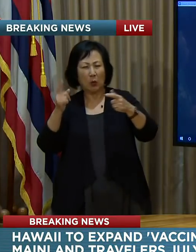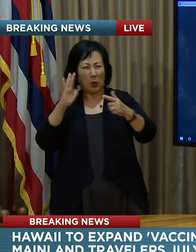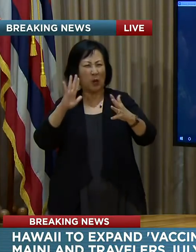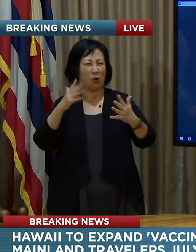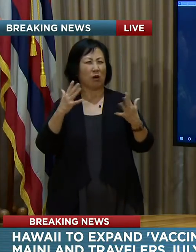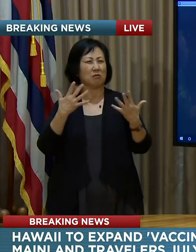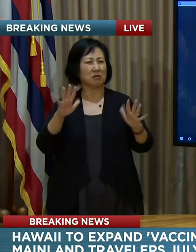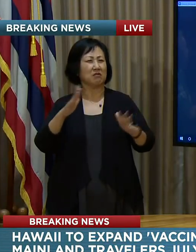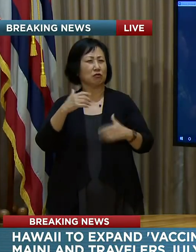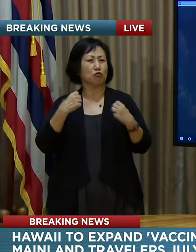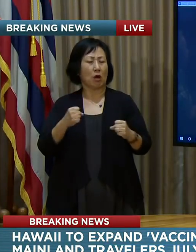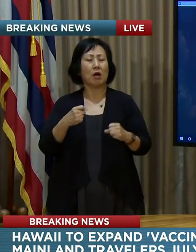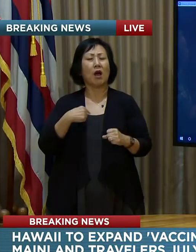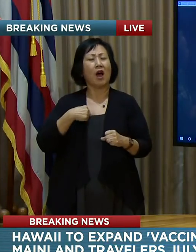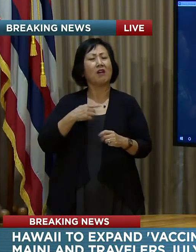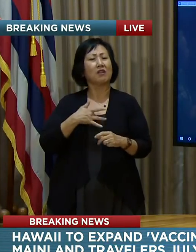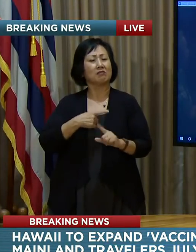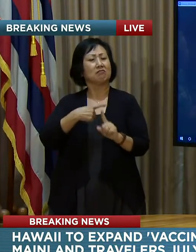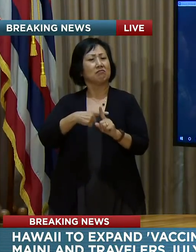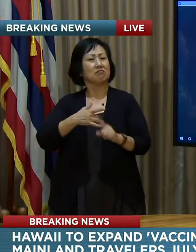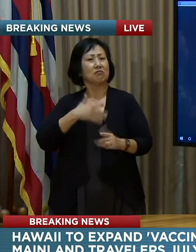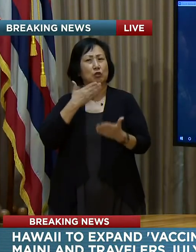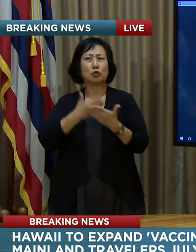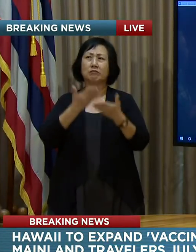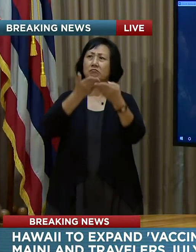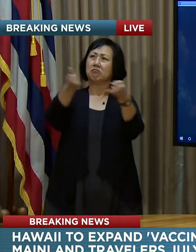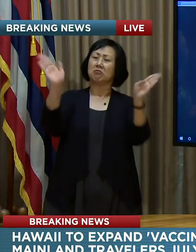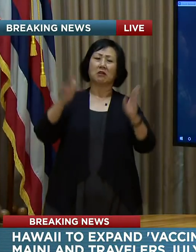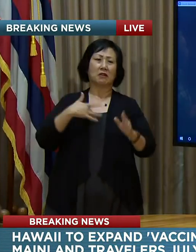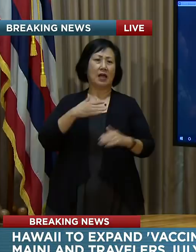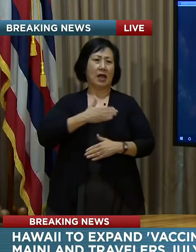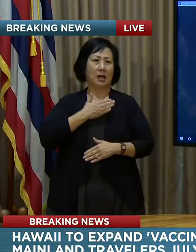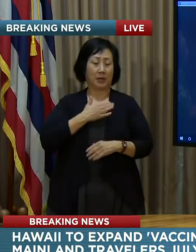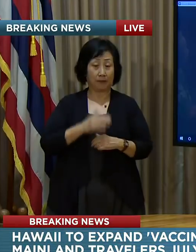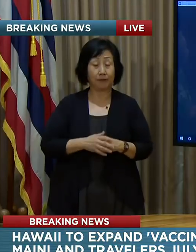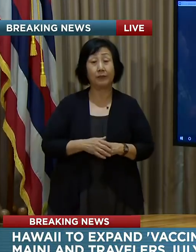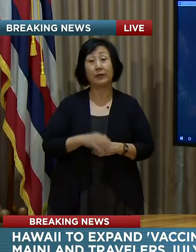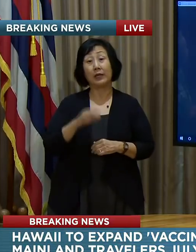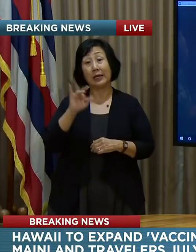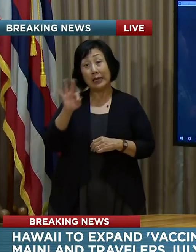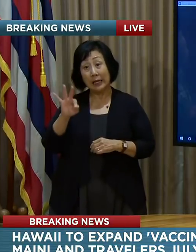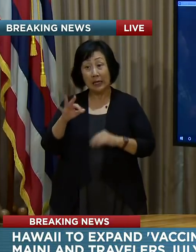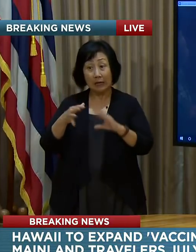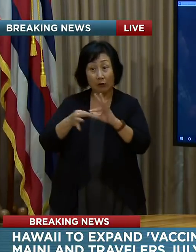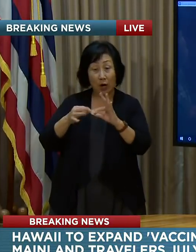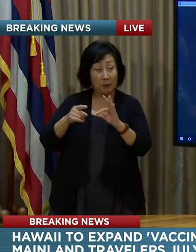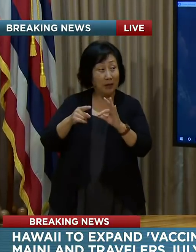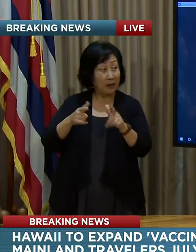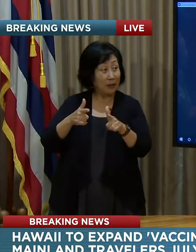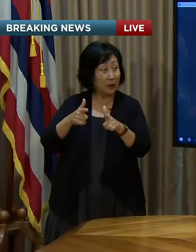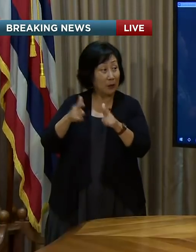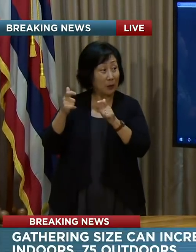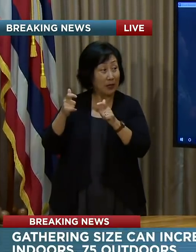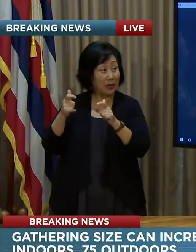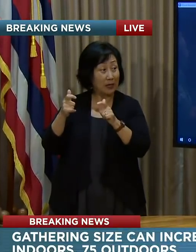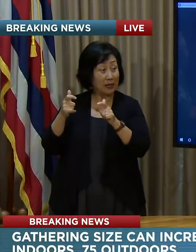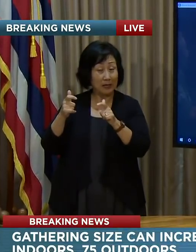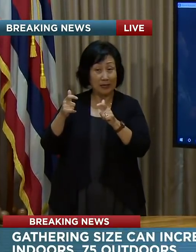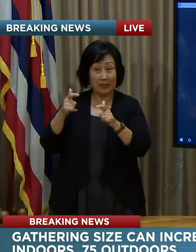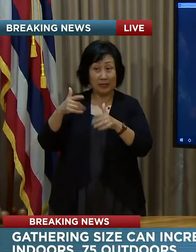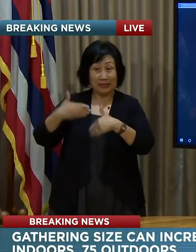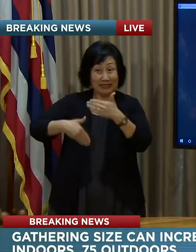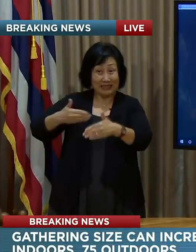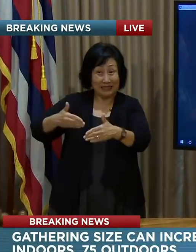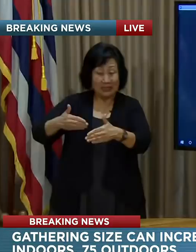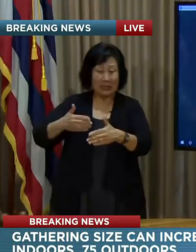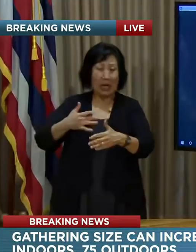So yes, I'm very happy overall. Unless you talk about the quick pace, then I would say I'd like to slow it down.